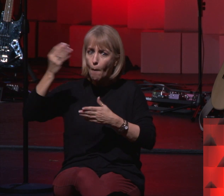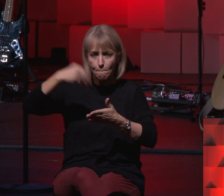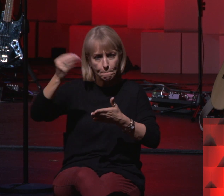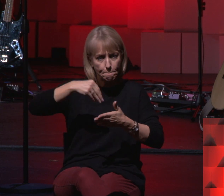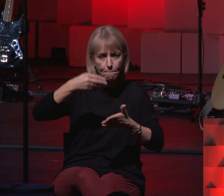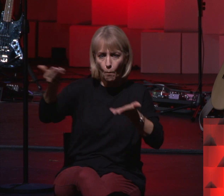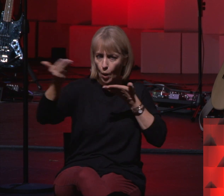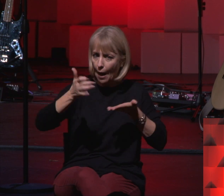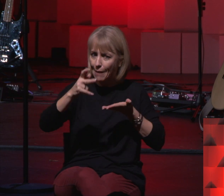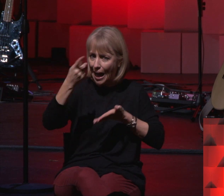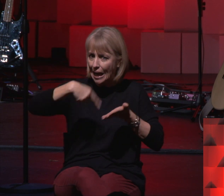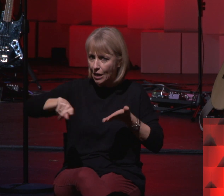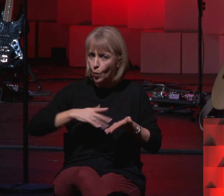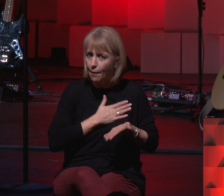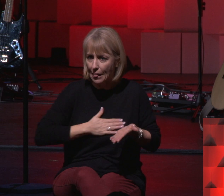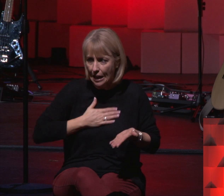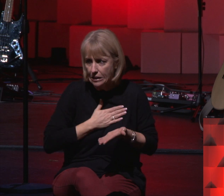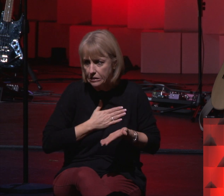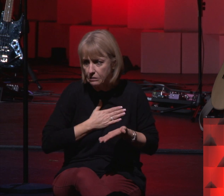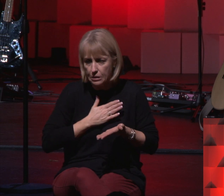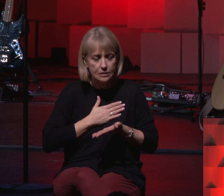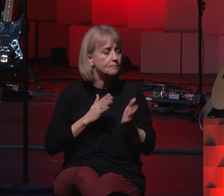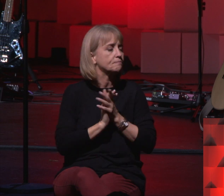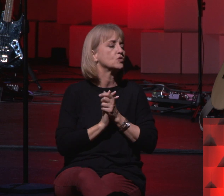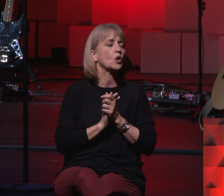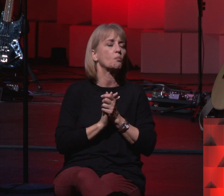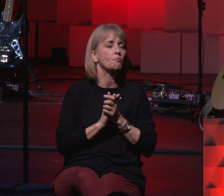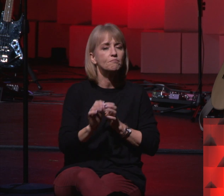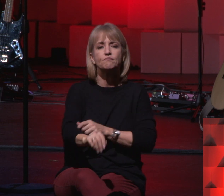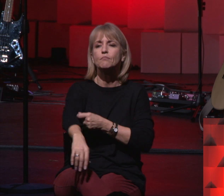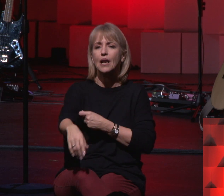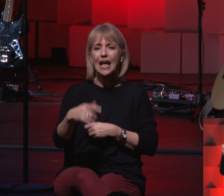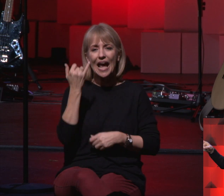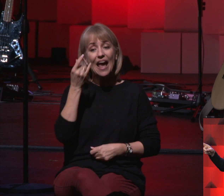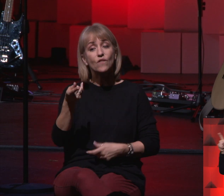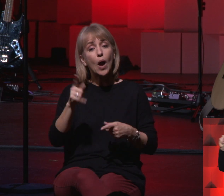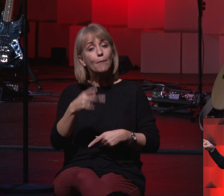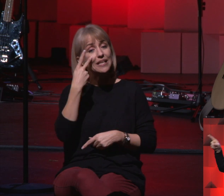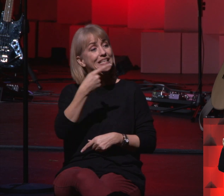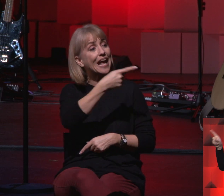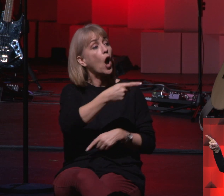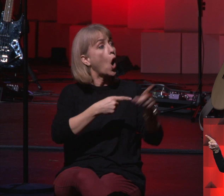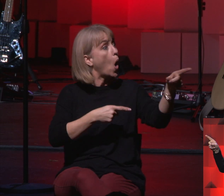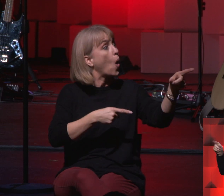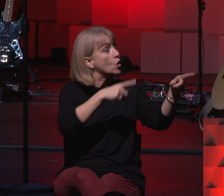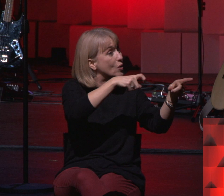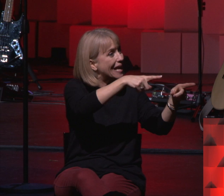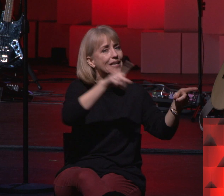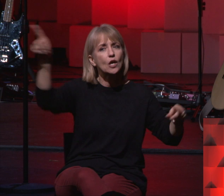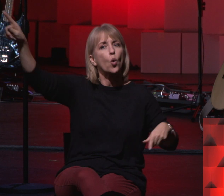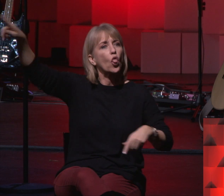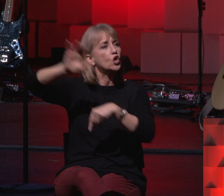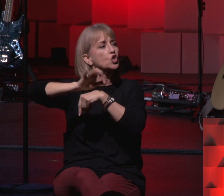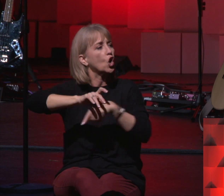that demonstrates love. But sometimes something's a little bit wrong if we just say, if you see someone with a need and you go, oh yeah, go to that church, they'll help you, they'll do it, and nothing